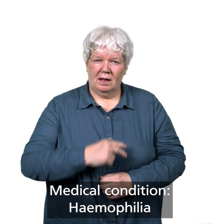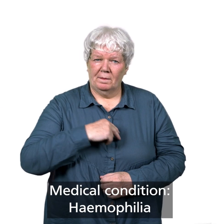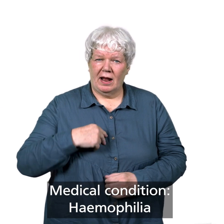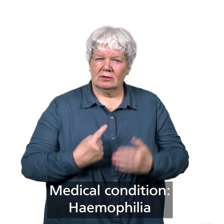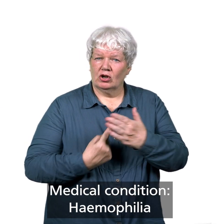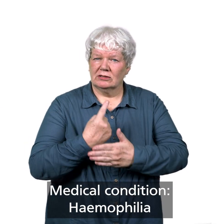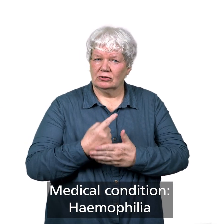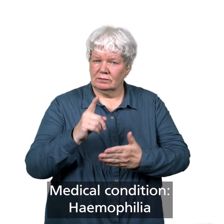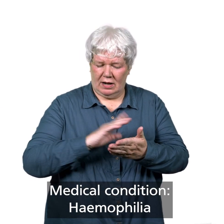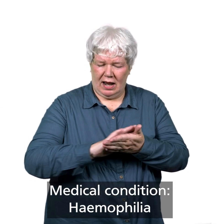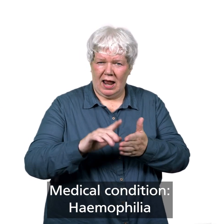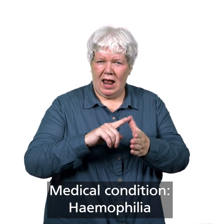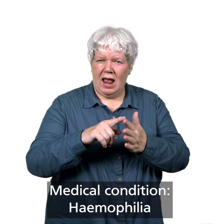Medical condition: hemophilia.